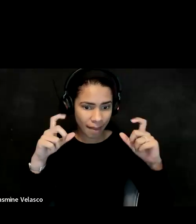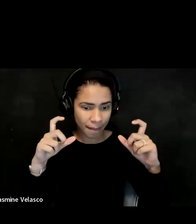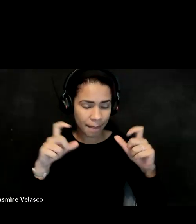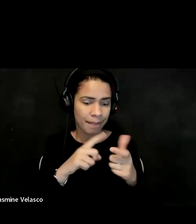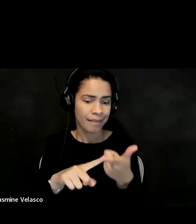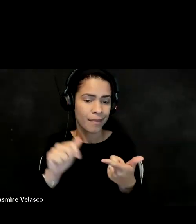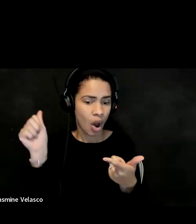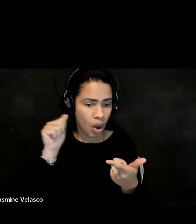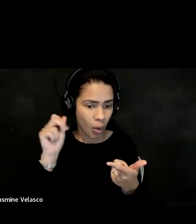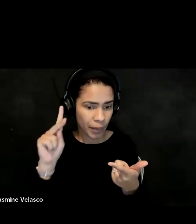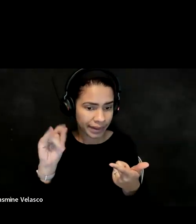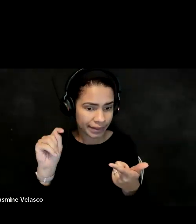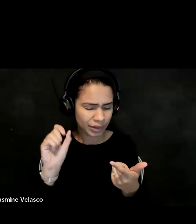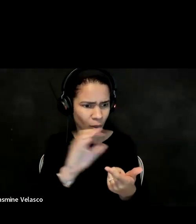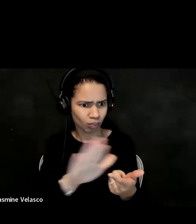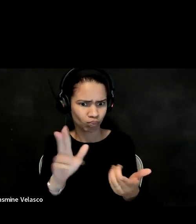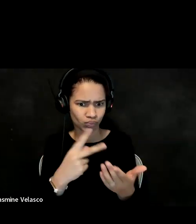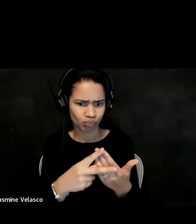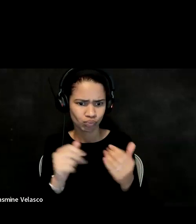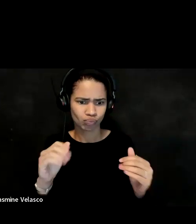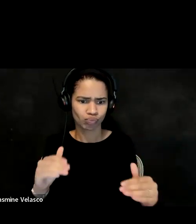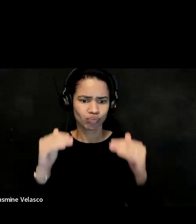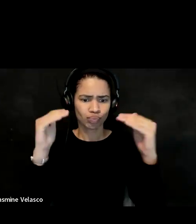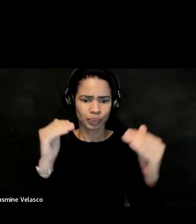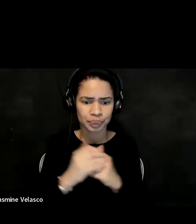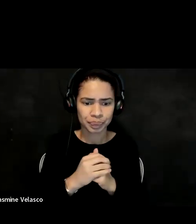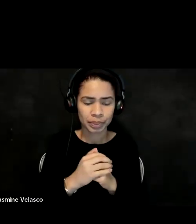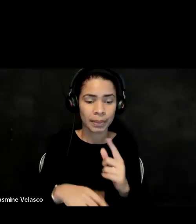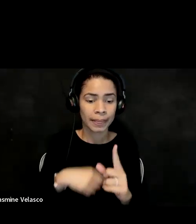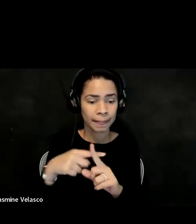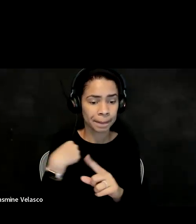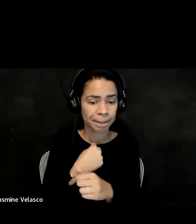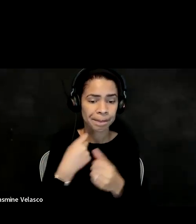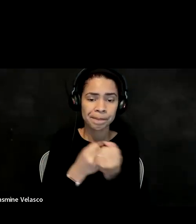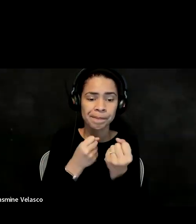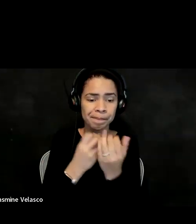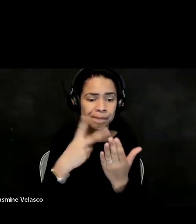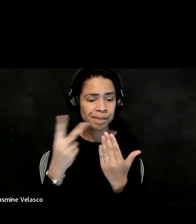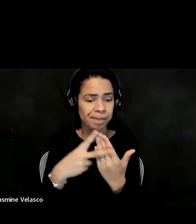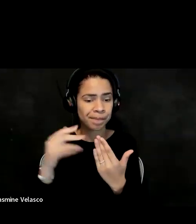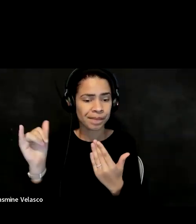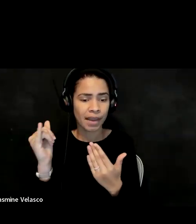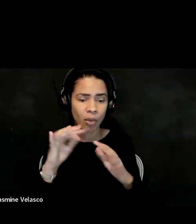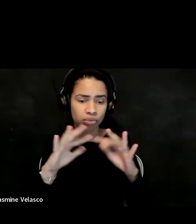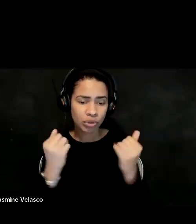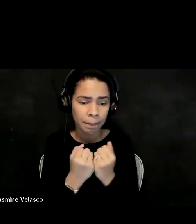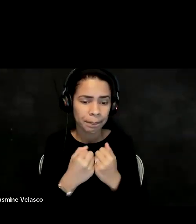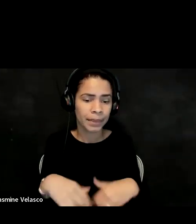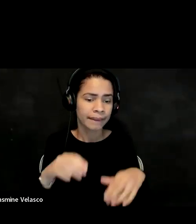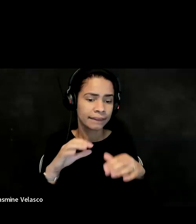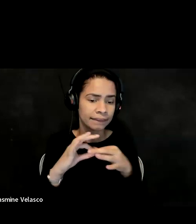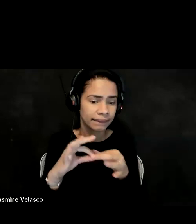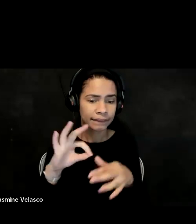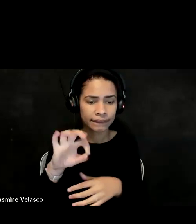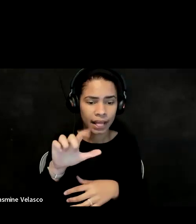level. And we also support programs like workshops and fellowships, and that's kind of what we'll be talking a bit today,